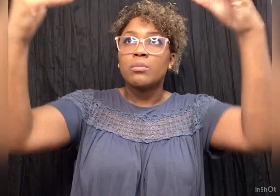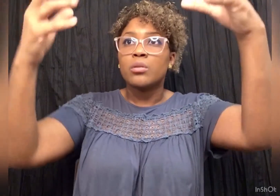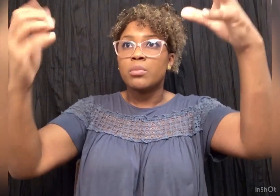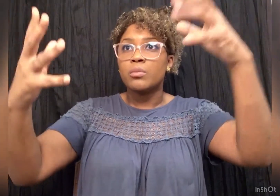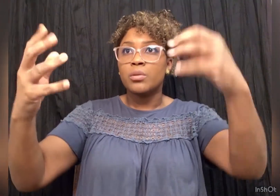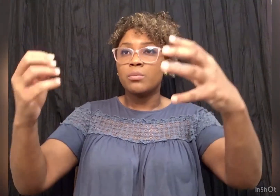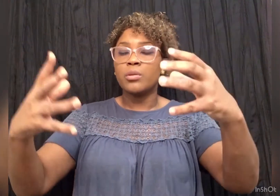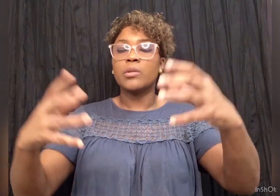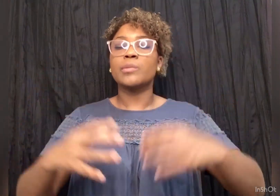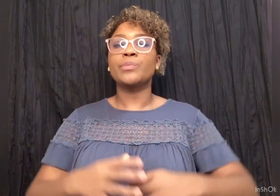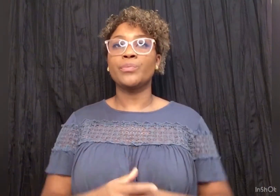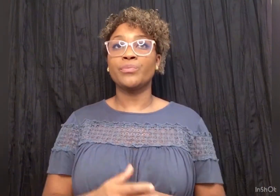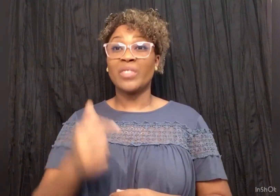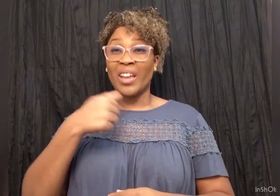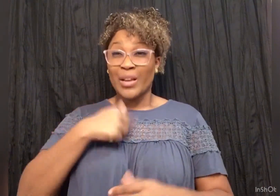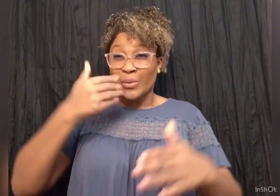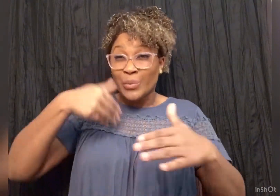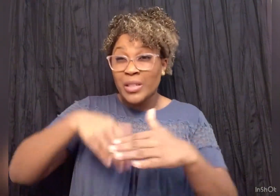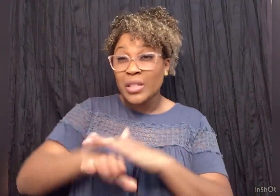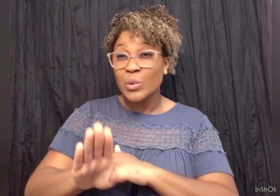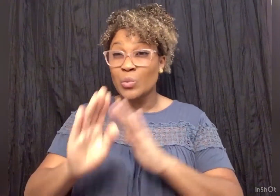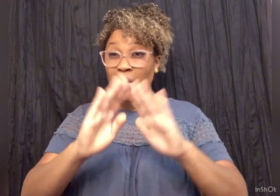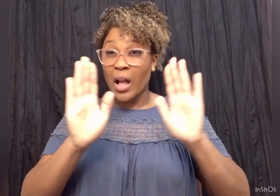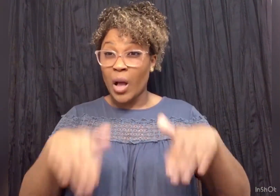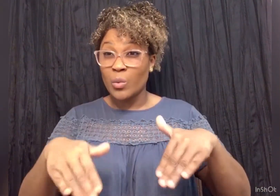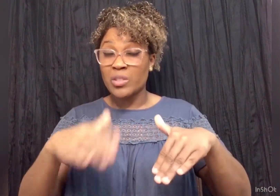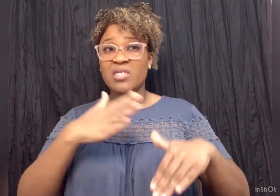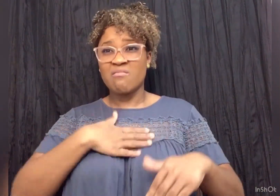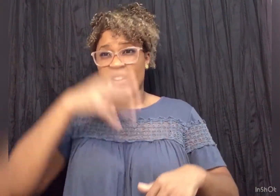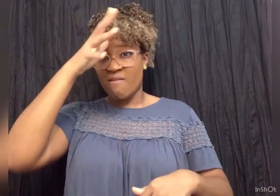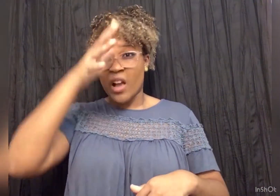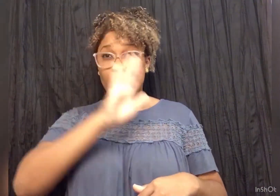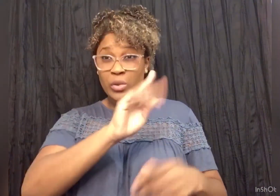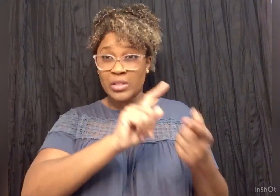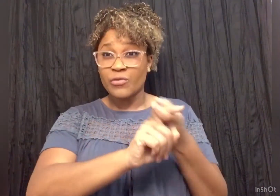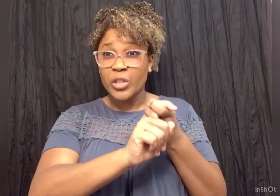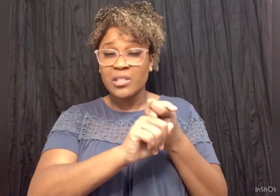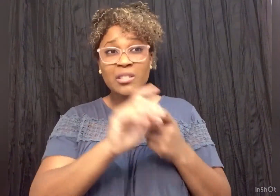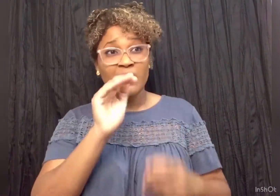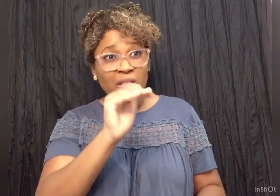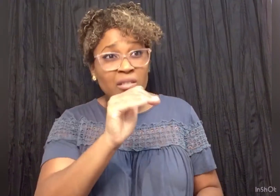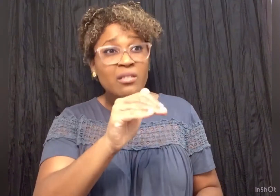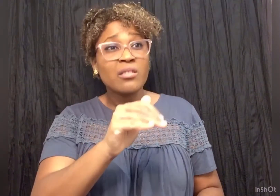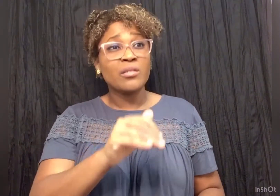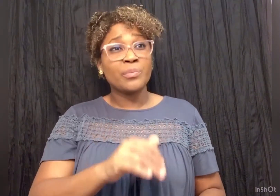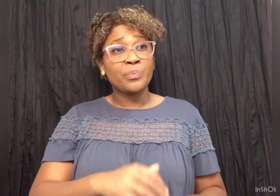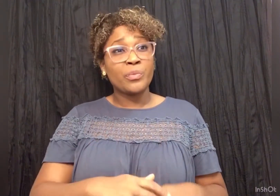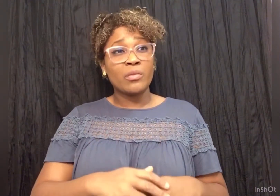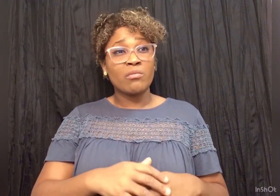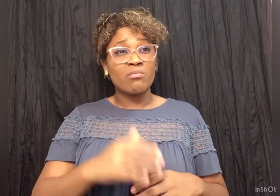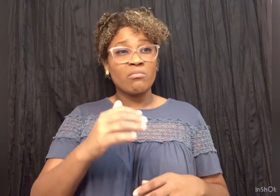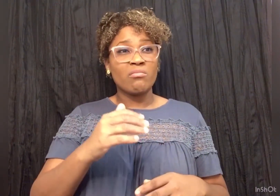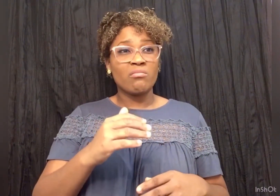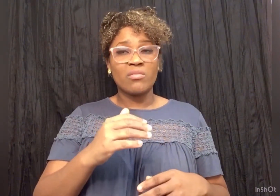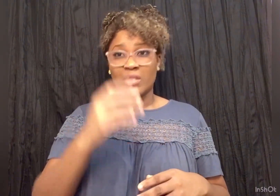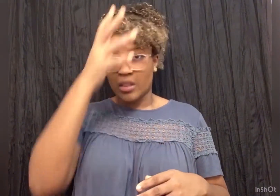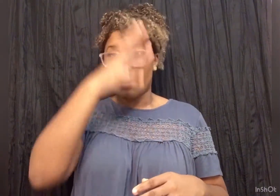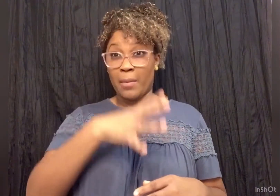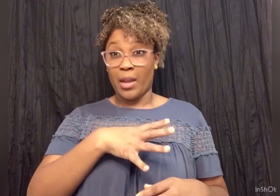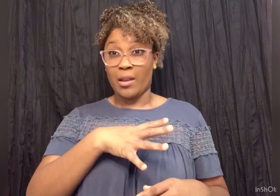I went into the house of one of my father's friends. I woke the head of the household, a man with a gray beard and the